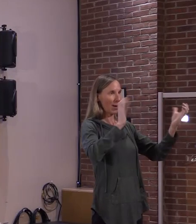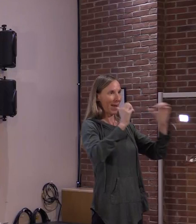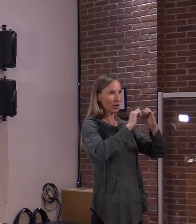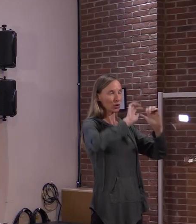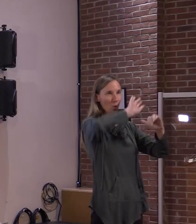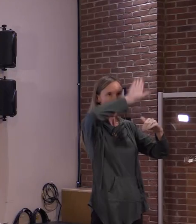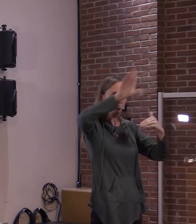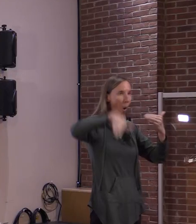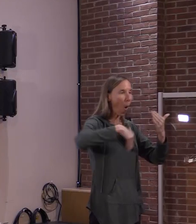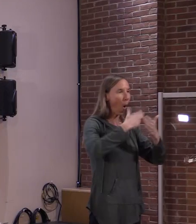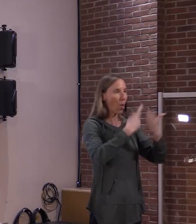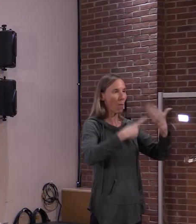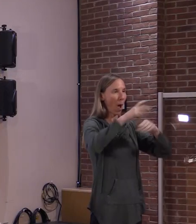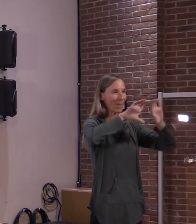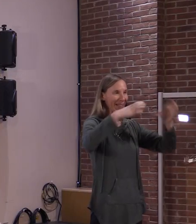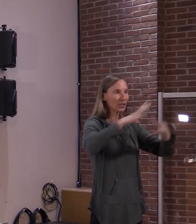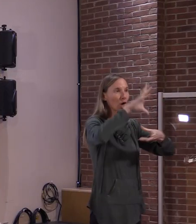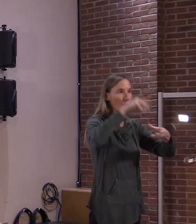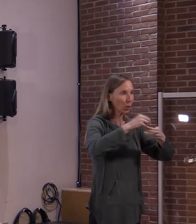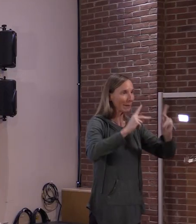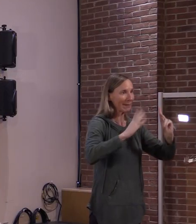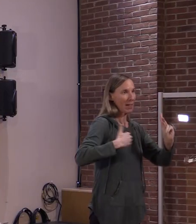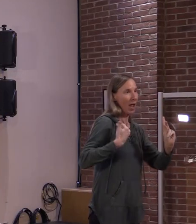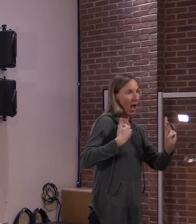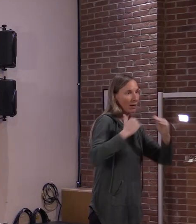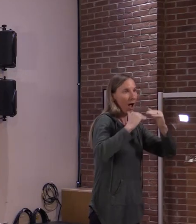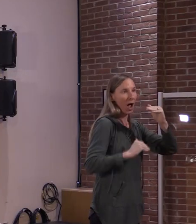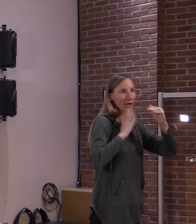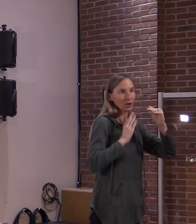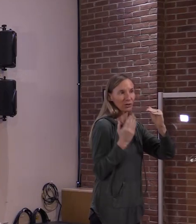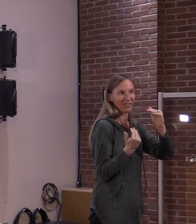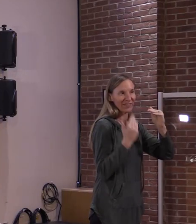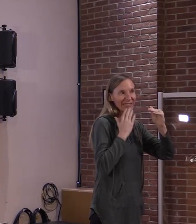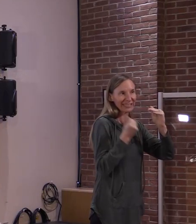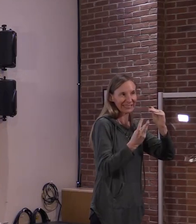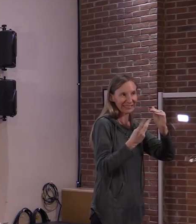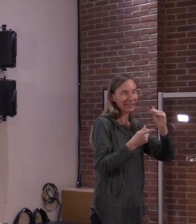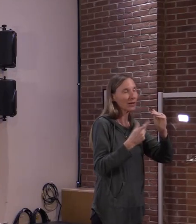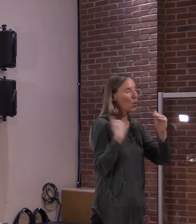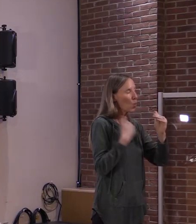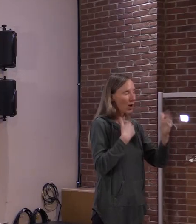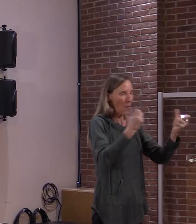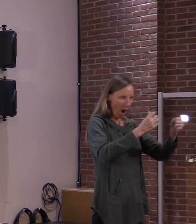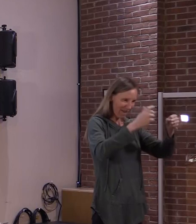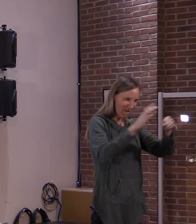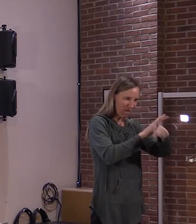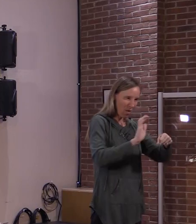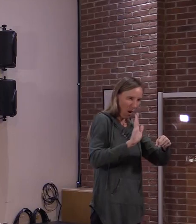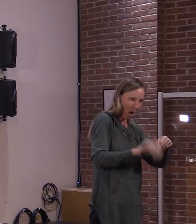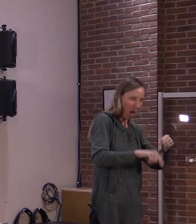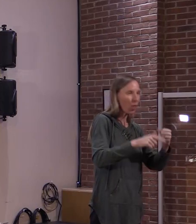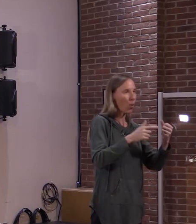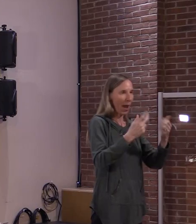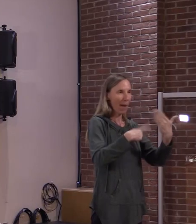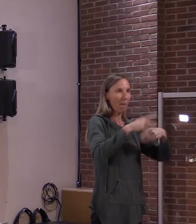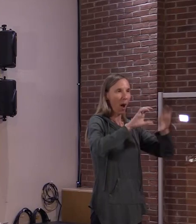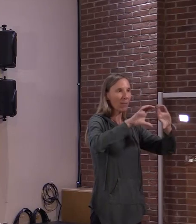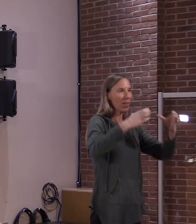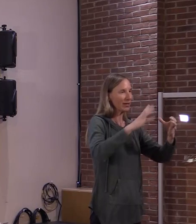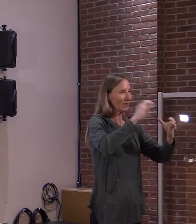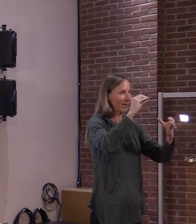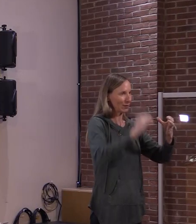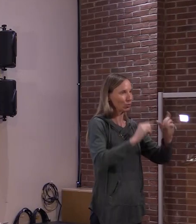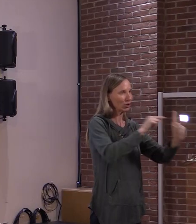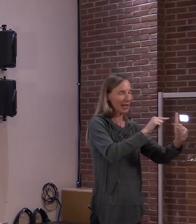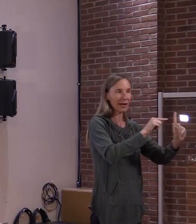population. So we want to get coverage, you know, in the near term at 50% of the entire population, not just those that are eligible,